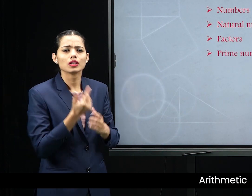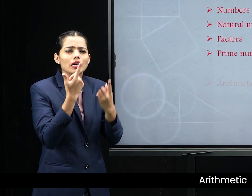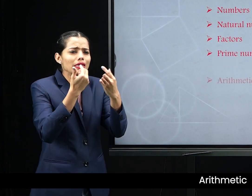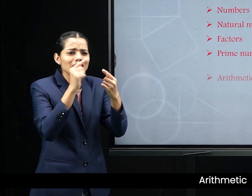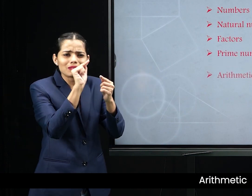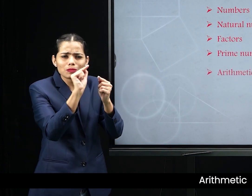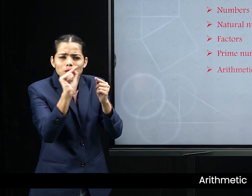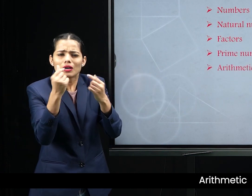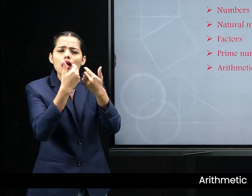arithmetic,